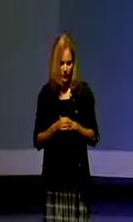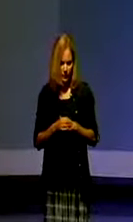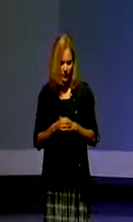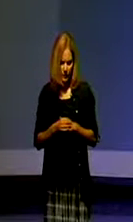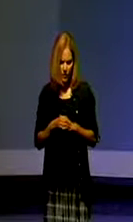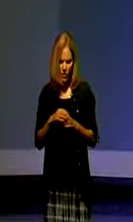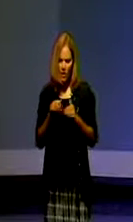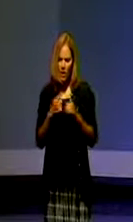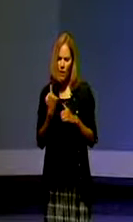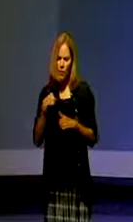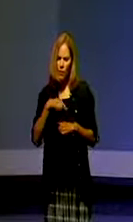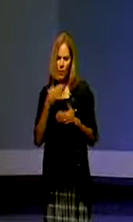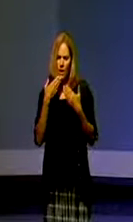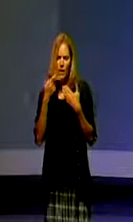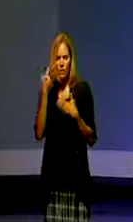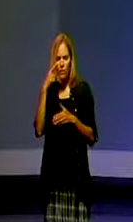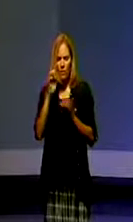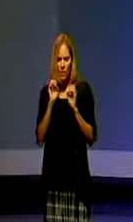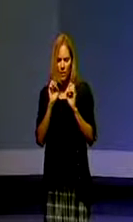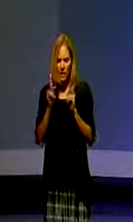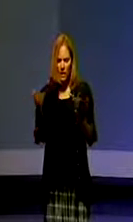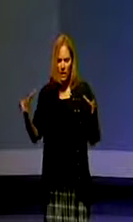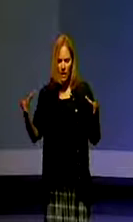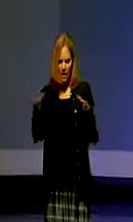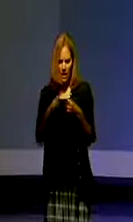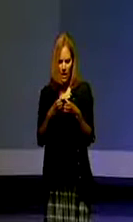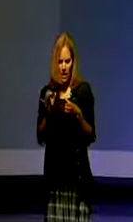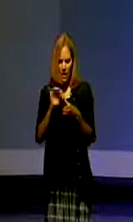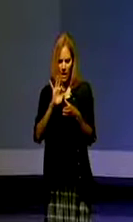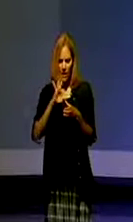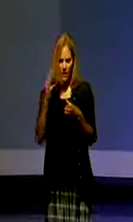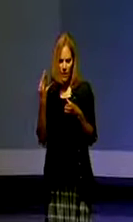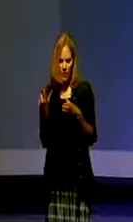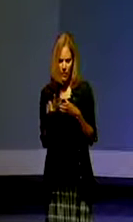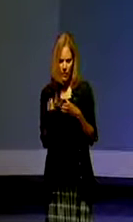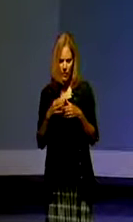Oh, how we thank you for this opportunity to gather as a family,